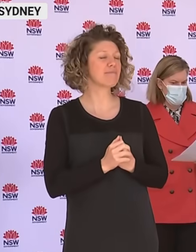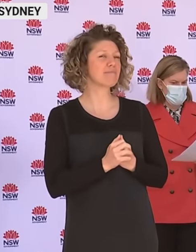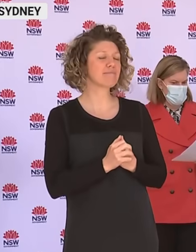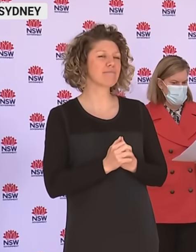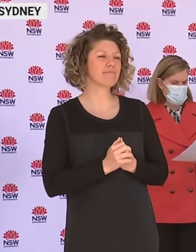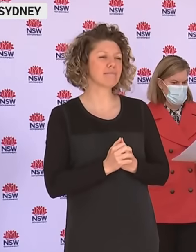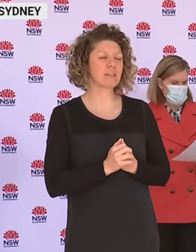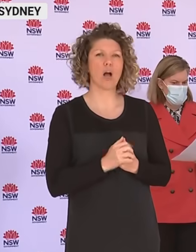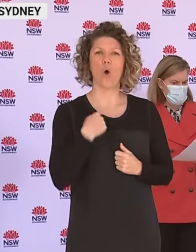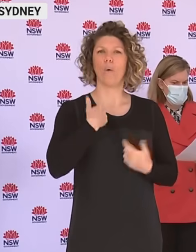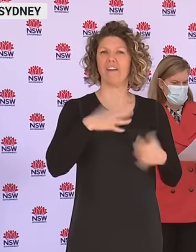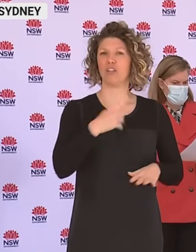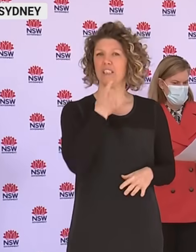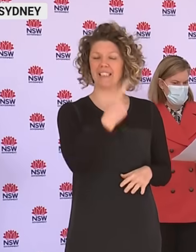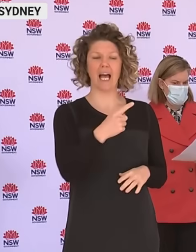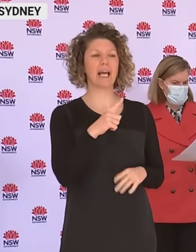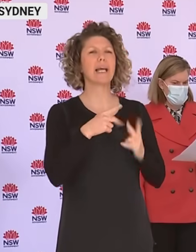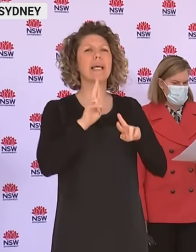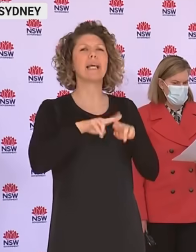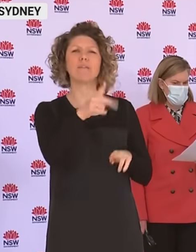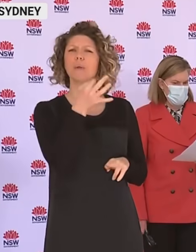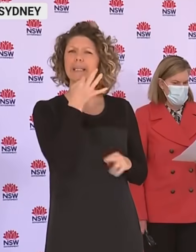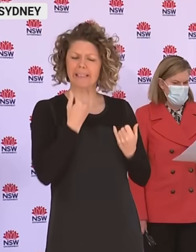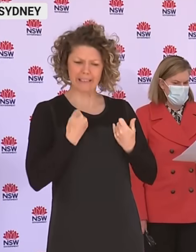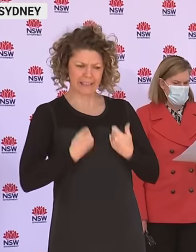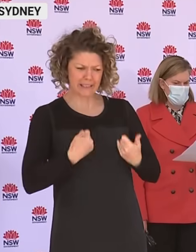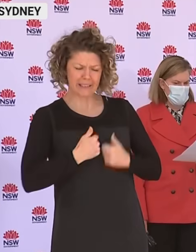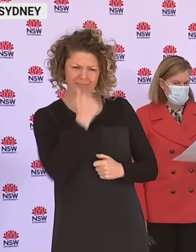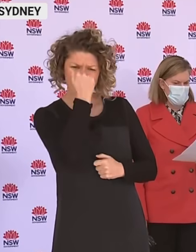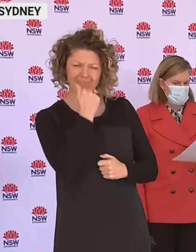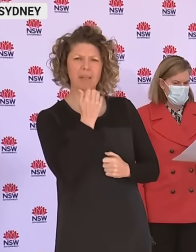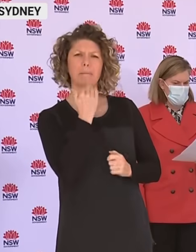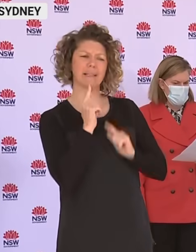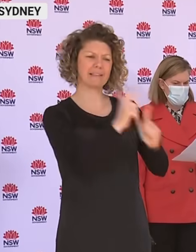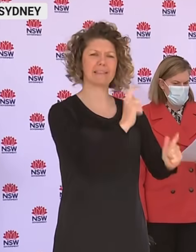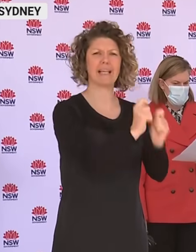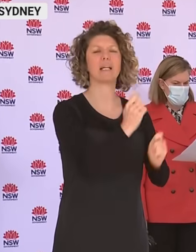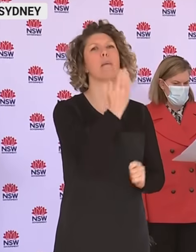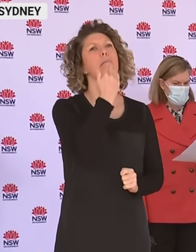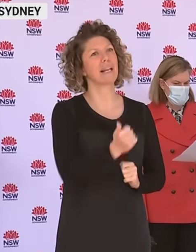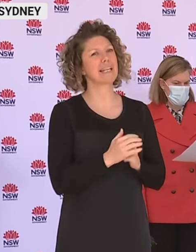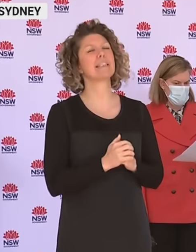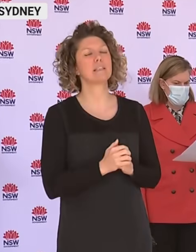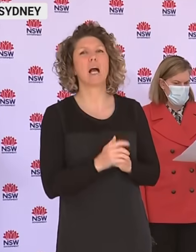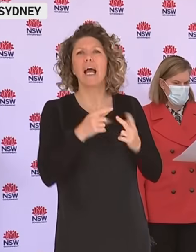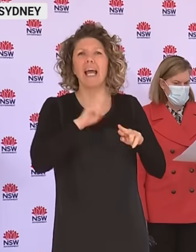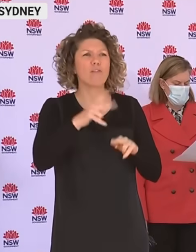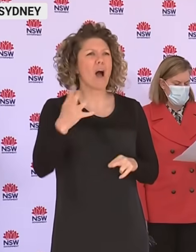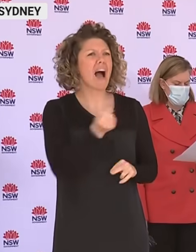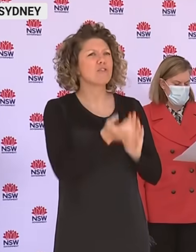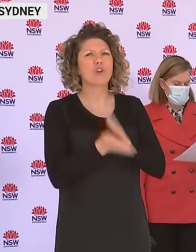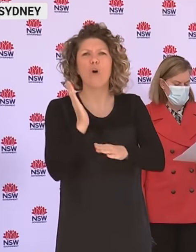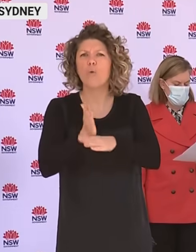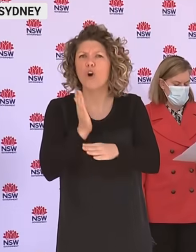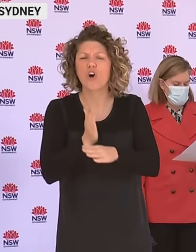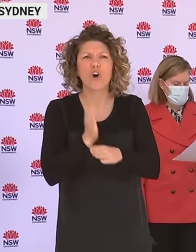Previously, we had said that if you have the mildest of symptoms, you should get tested. Of course, we're asking any people who need to work outside of the